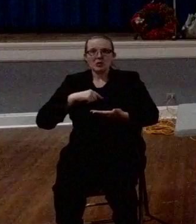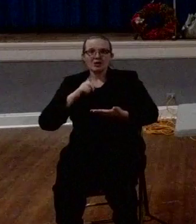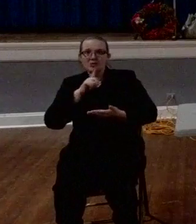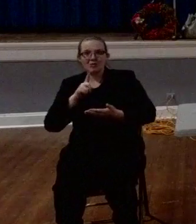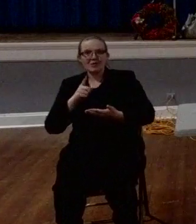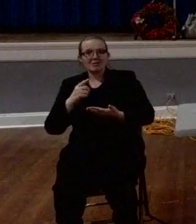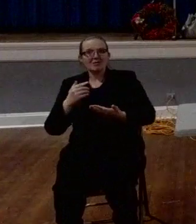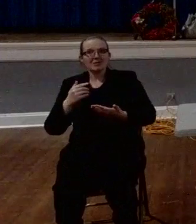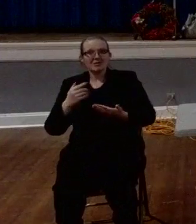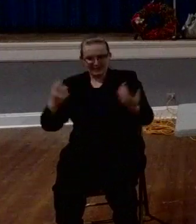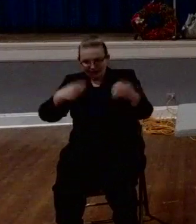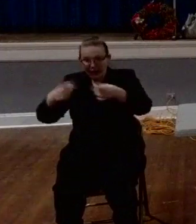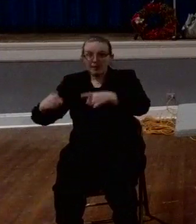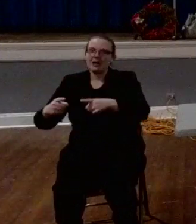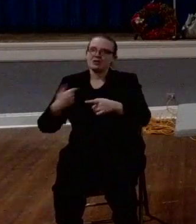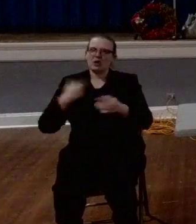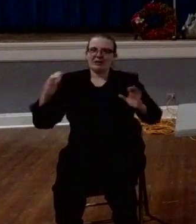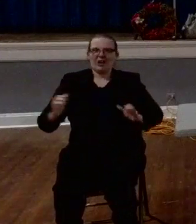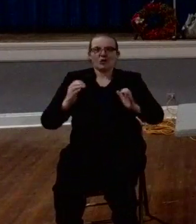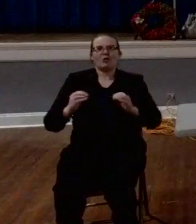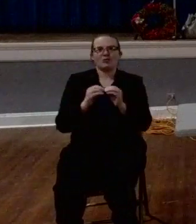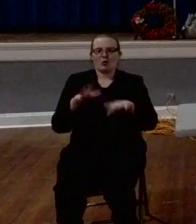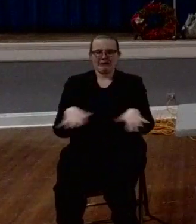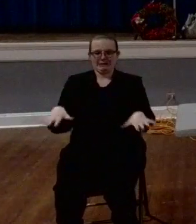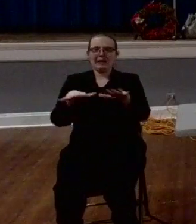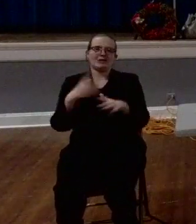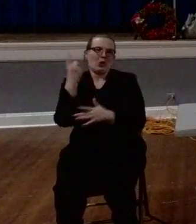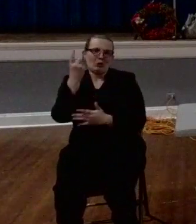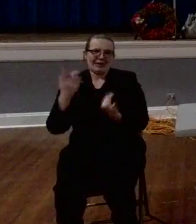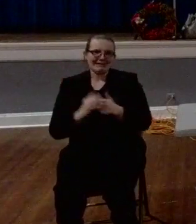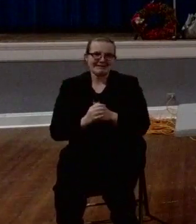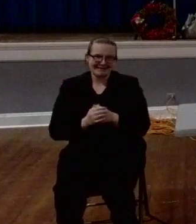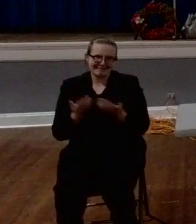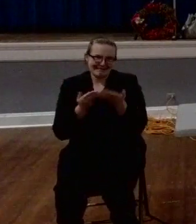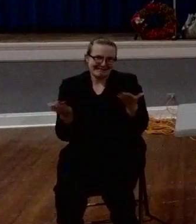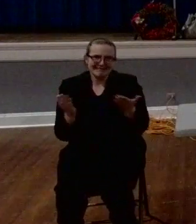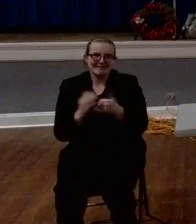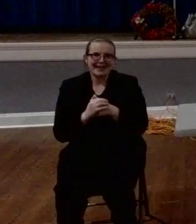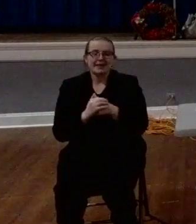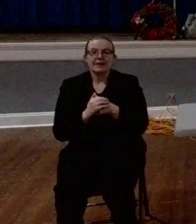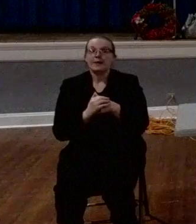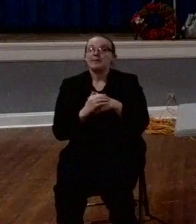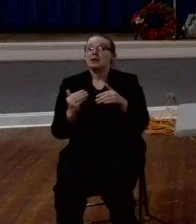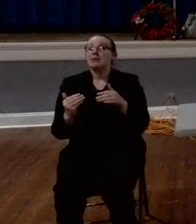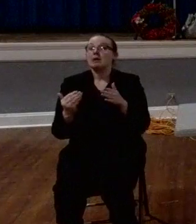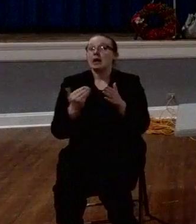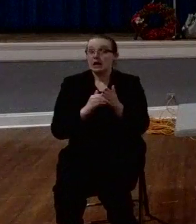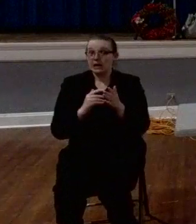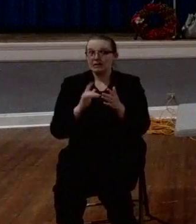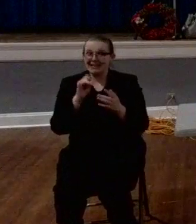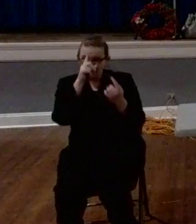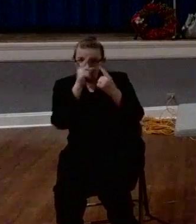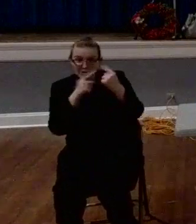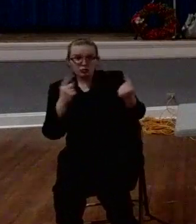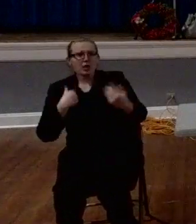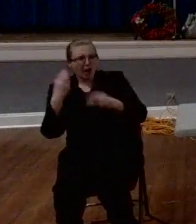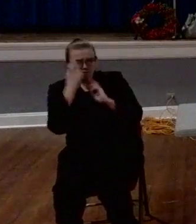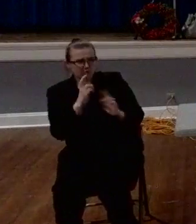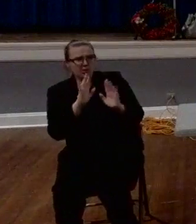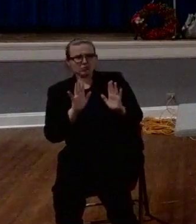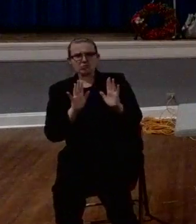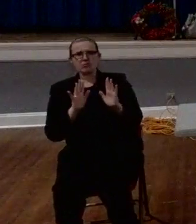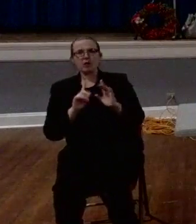always say push for more space and things like that. And again, if you disagree, I respect